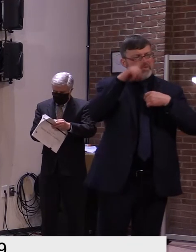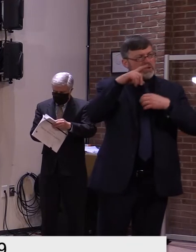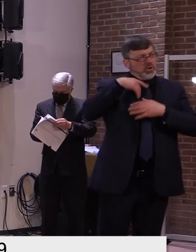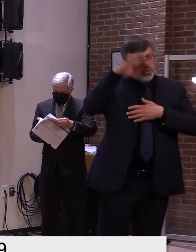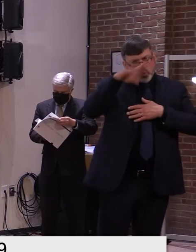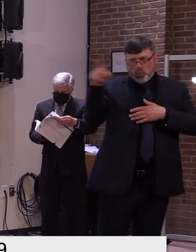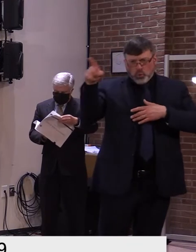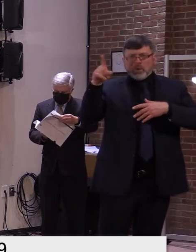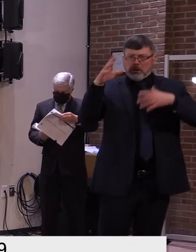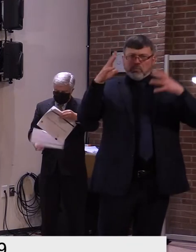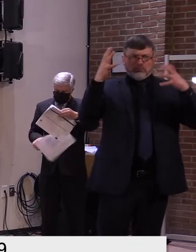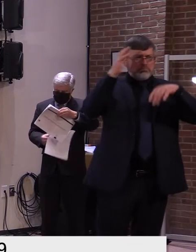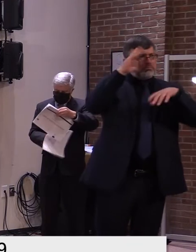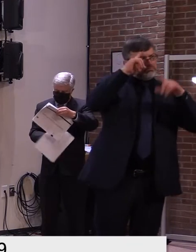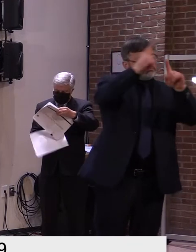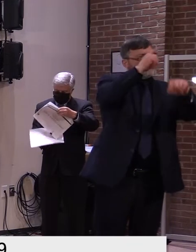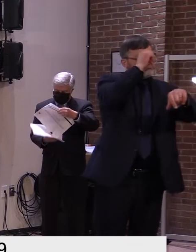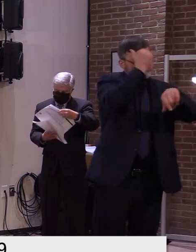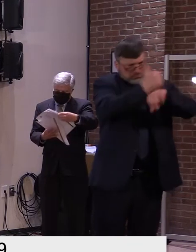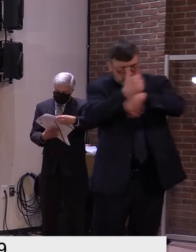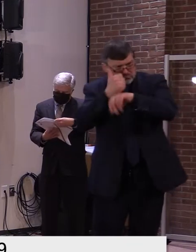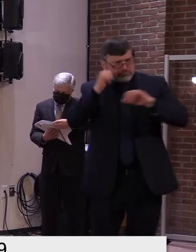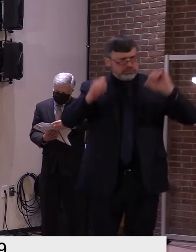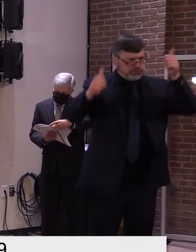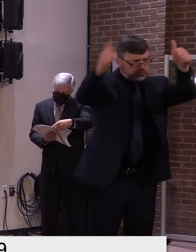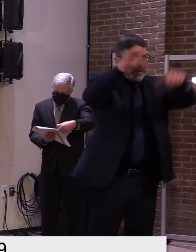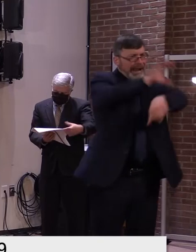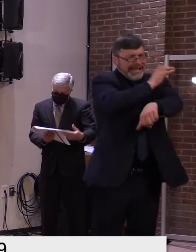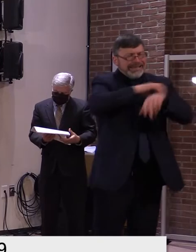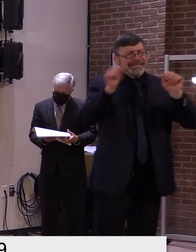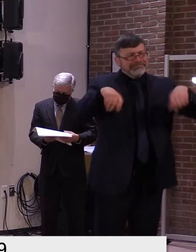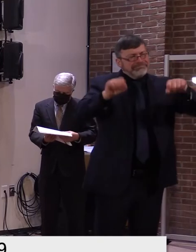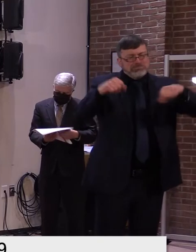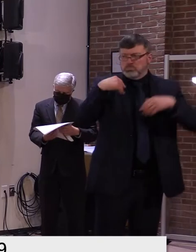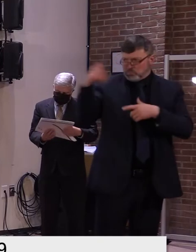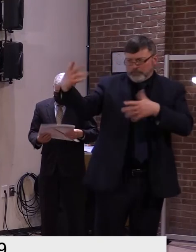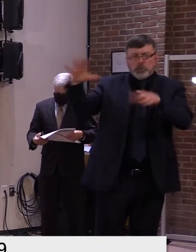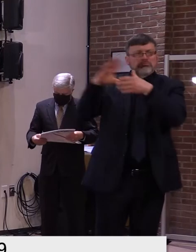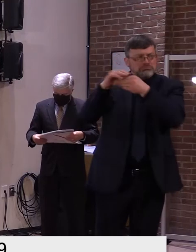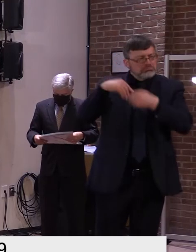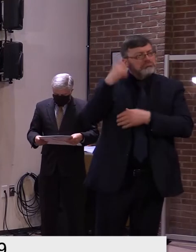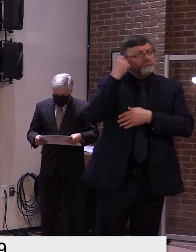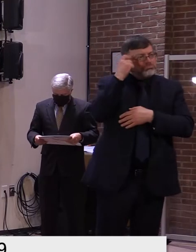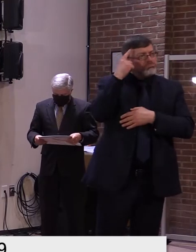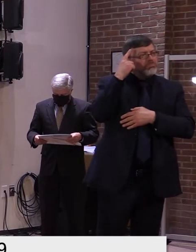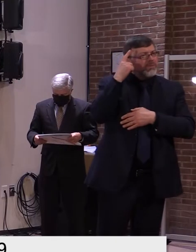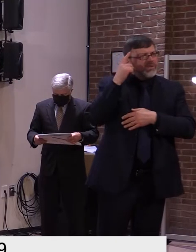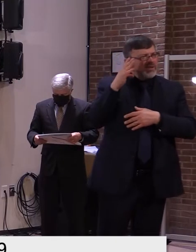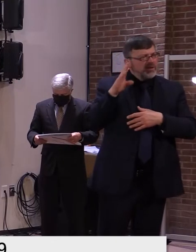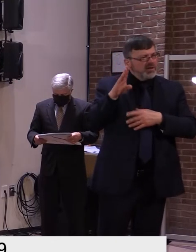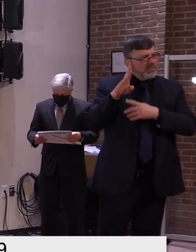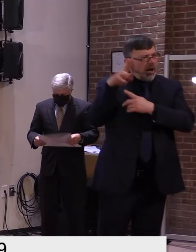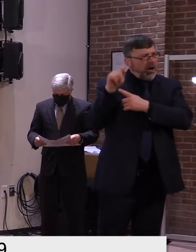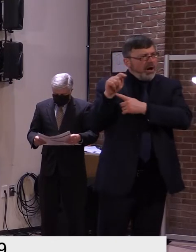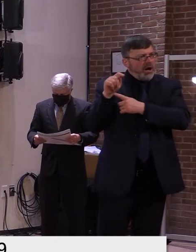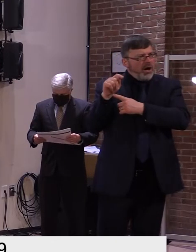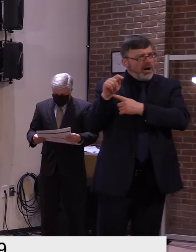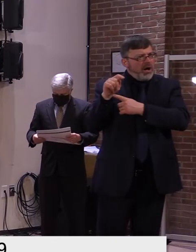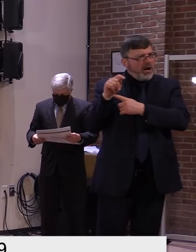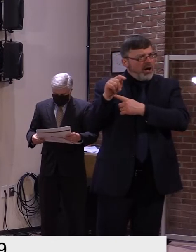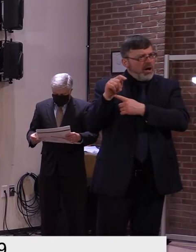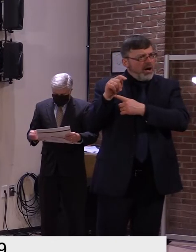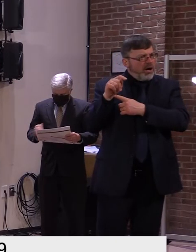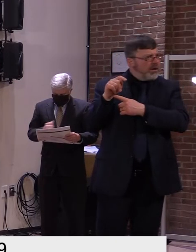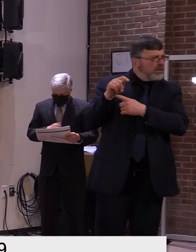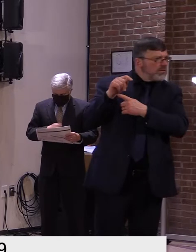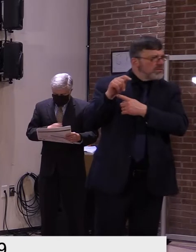But it also seems that the part of this is related to the mentality of a good number